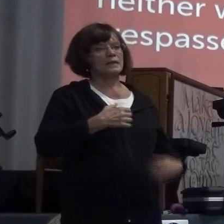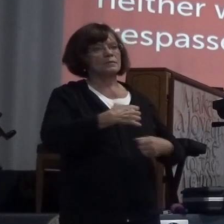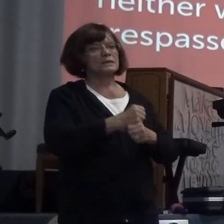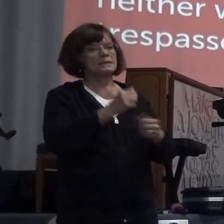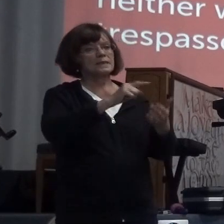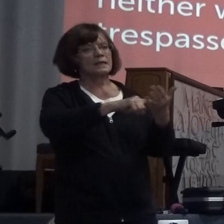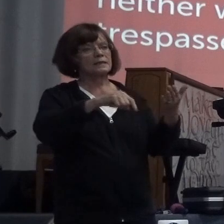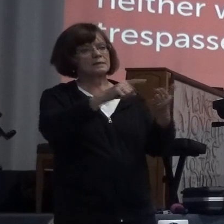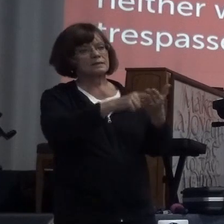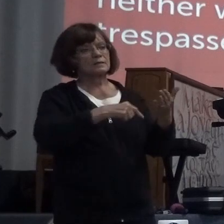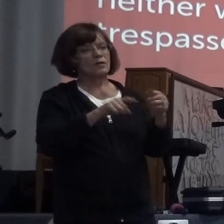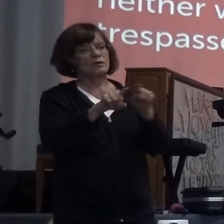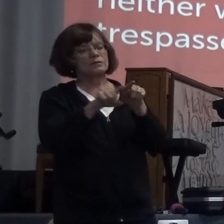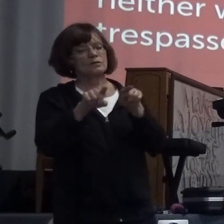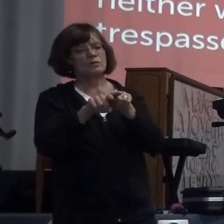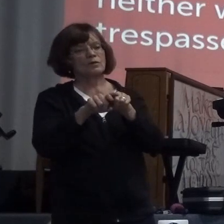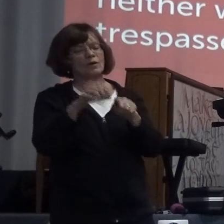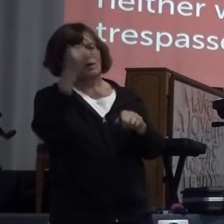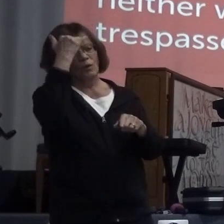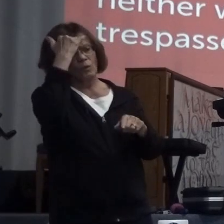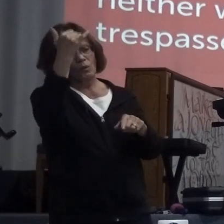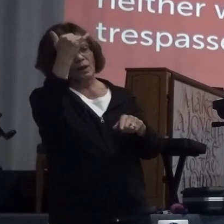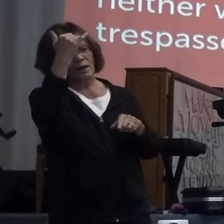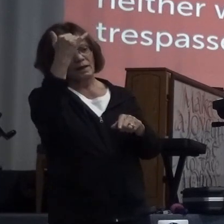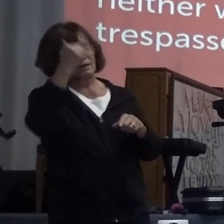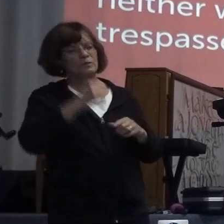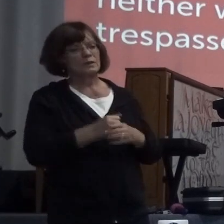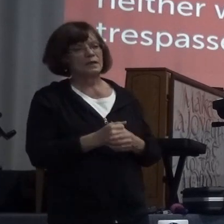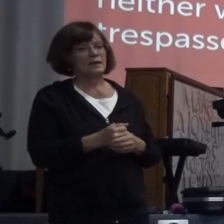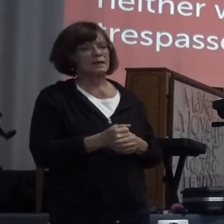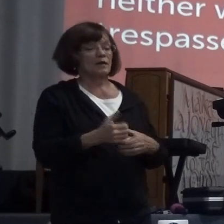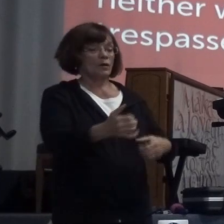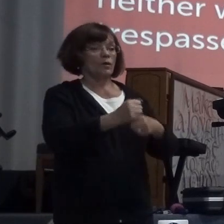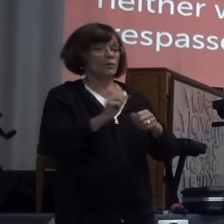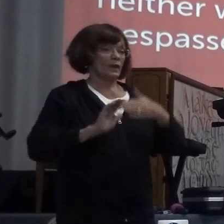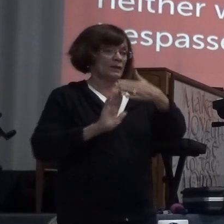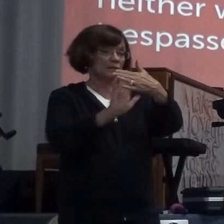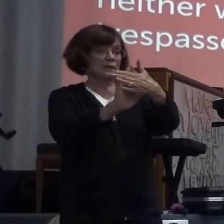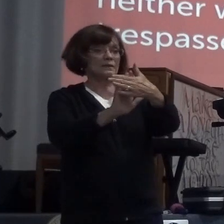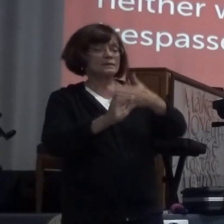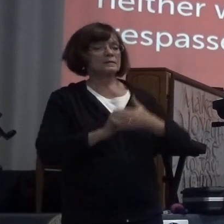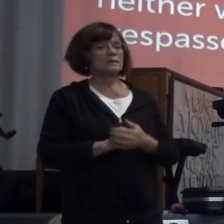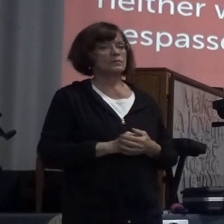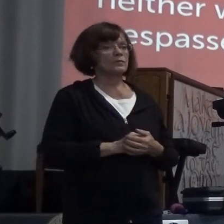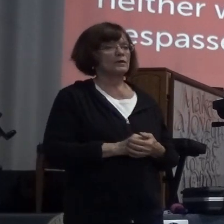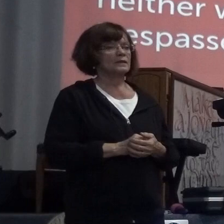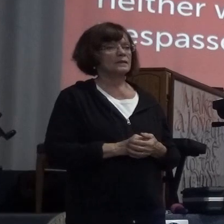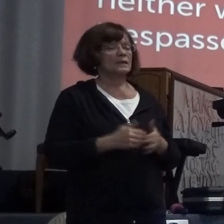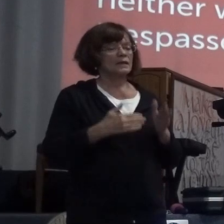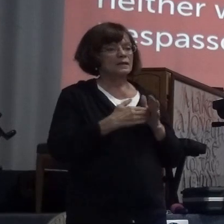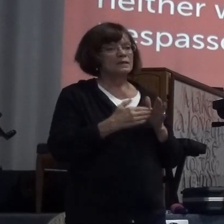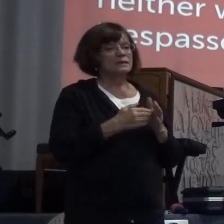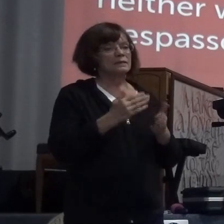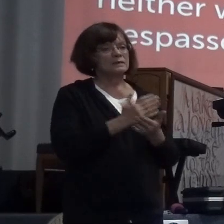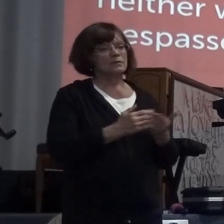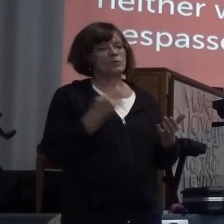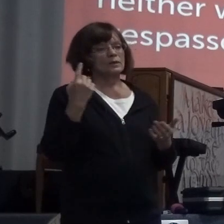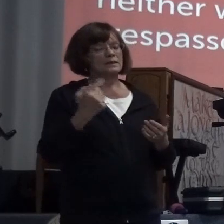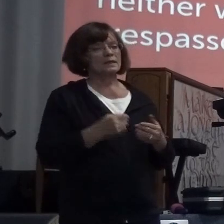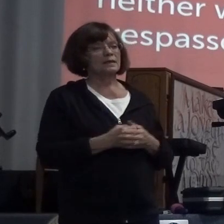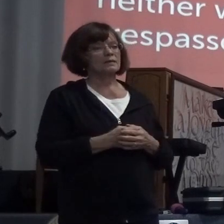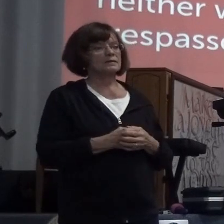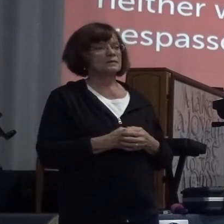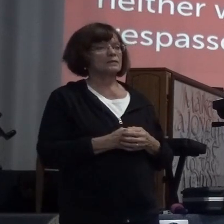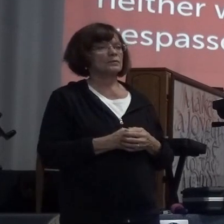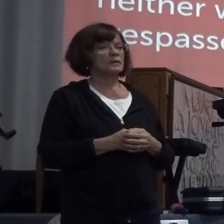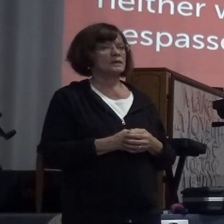not perfect. Why would I hold that against somebody else? It's kind of ridiculous, but we do it. We get angry. We get worked. I can't believe they cut me